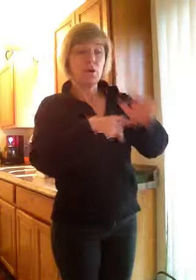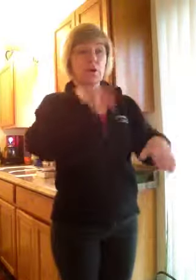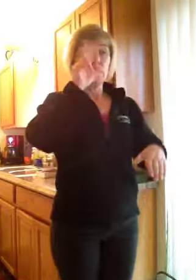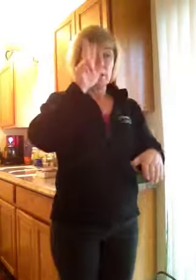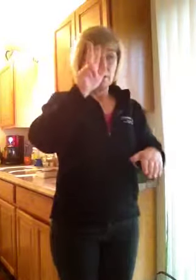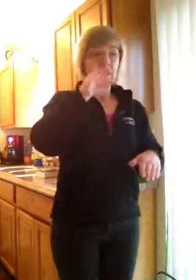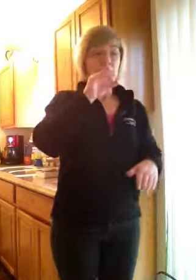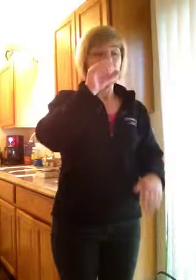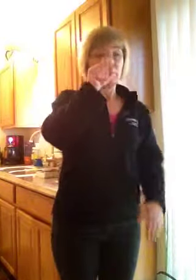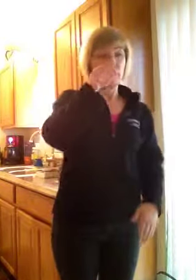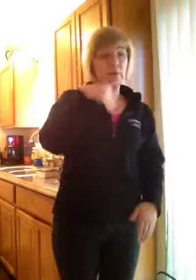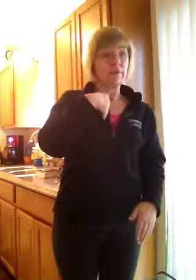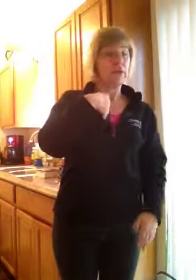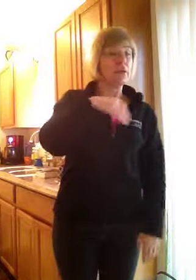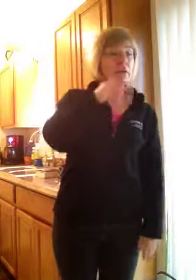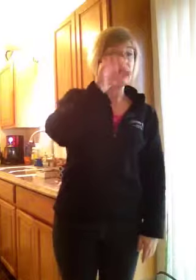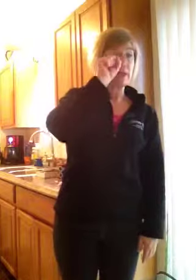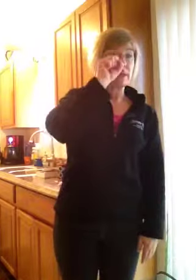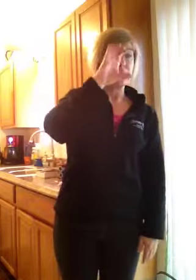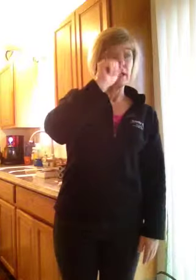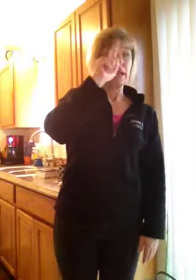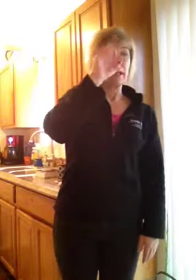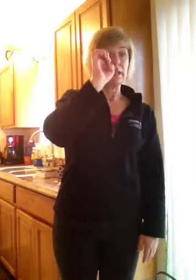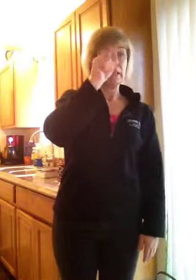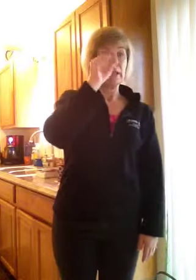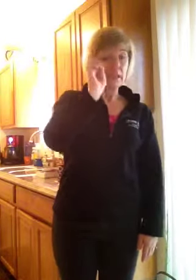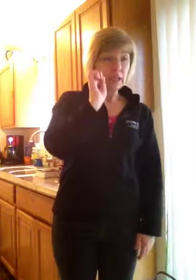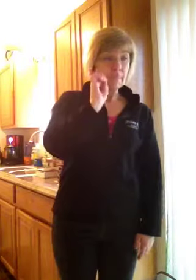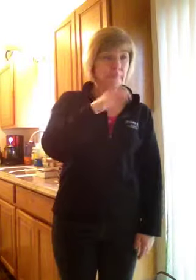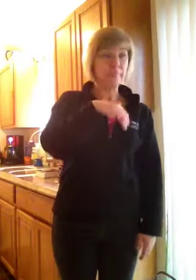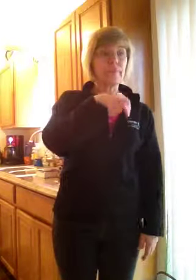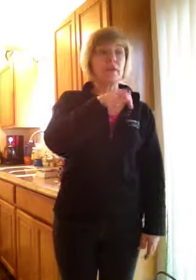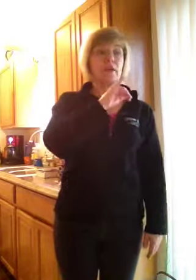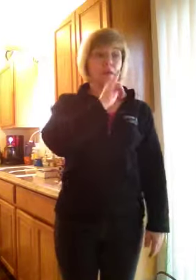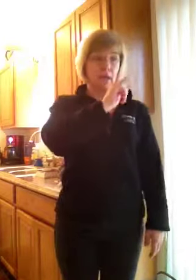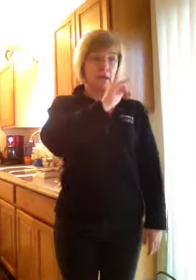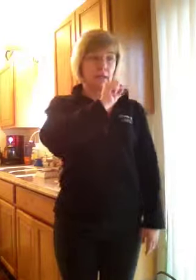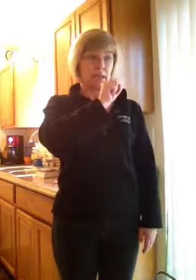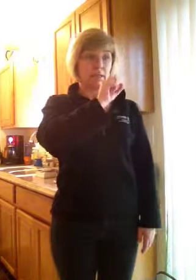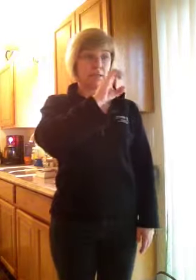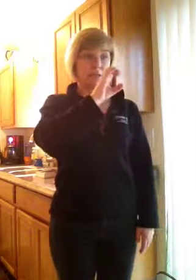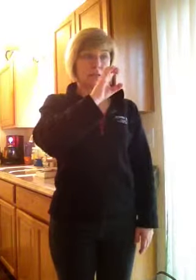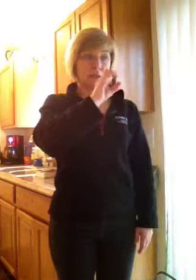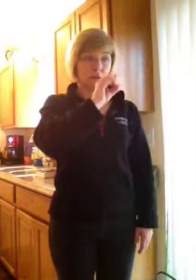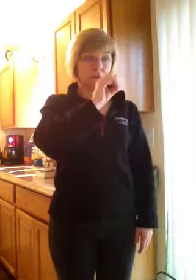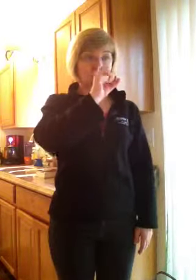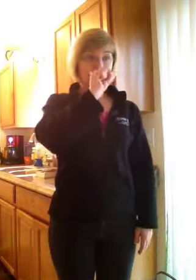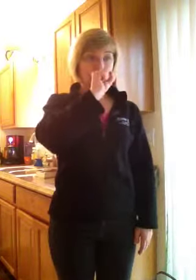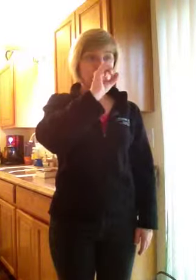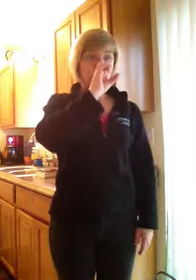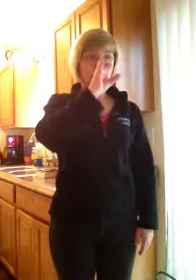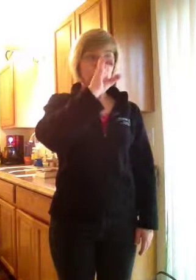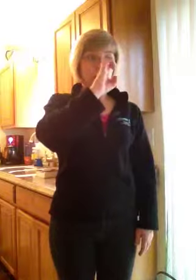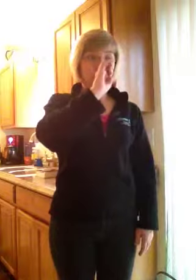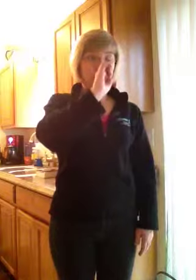scalene, isosceles, and equilateral, and the 3 classifications by angle: right, acute, and